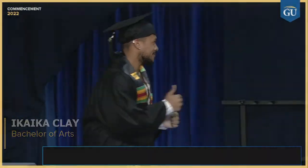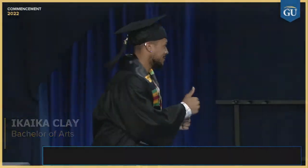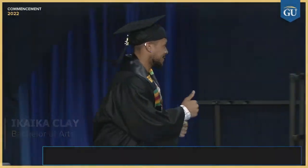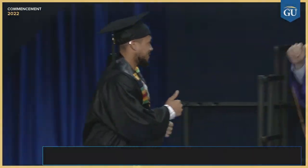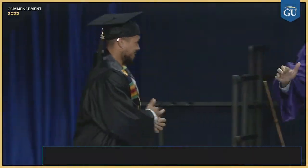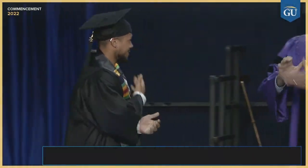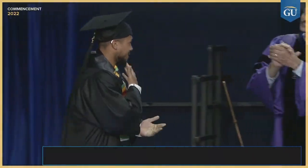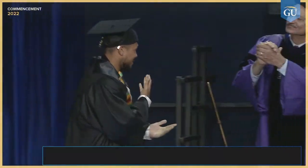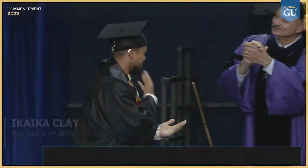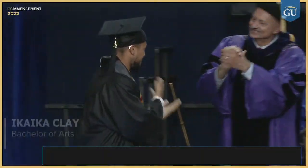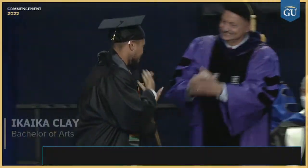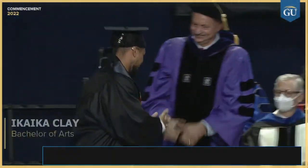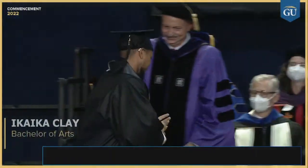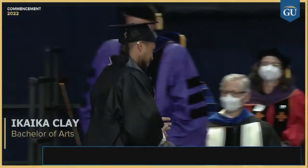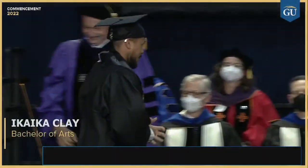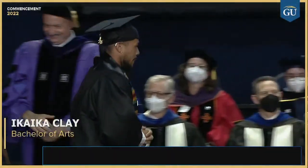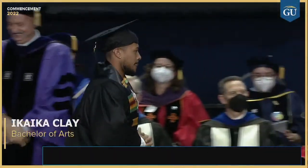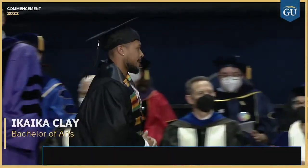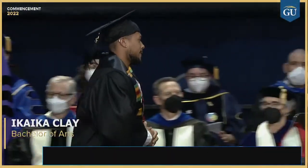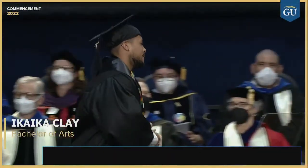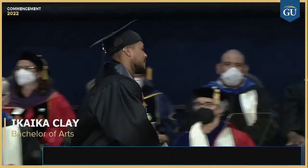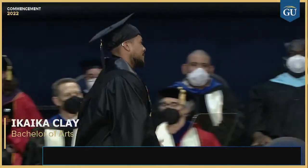Ikeka Clay, Bachelor of Arts.